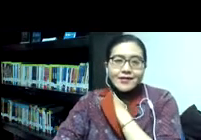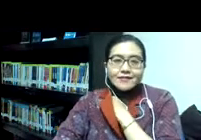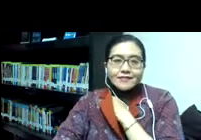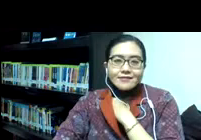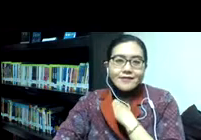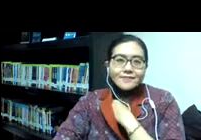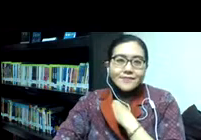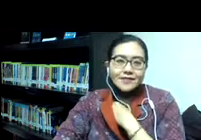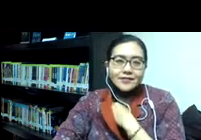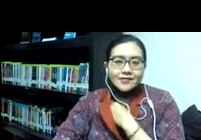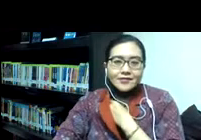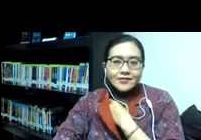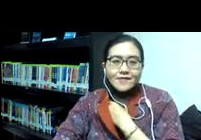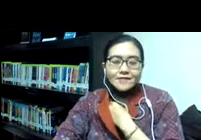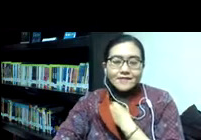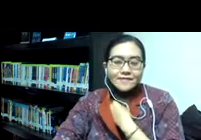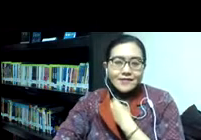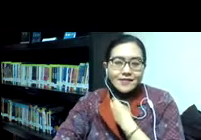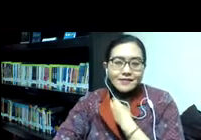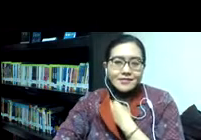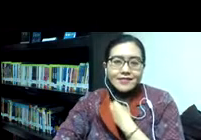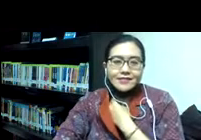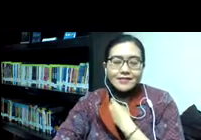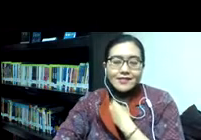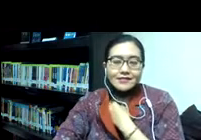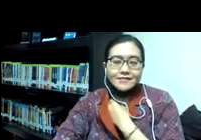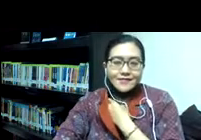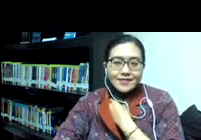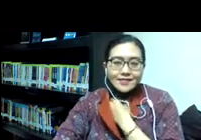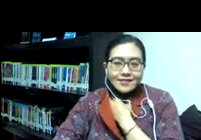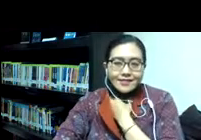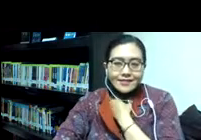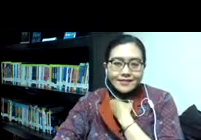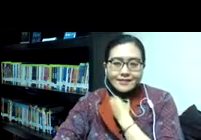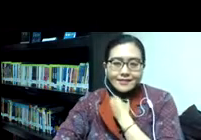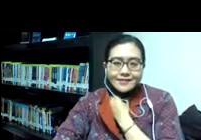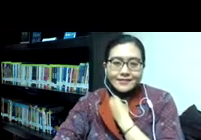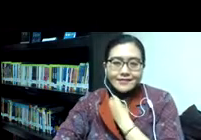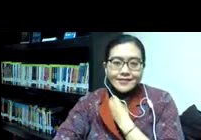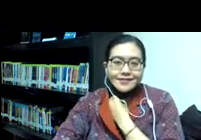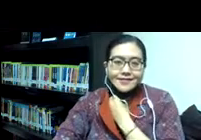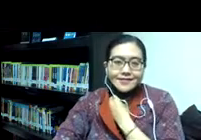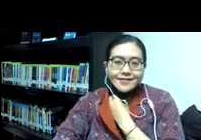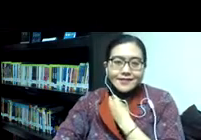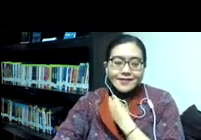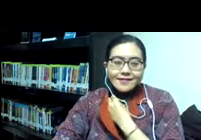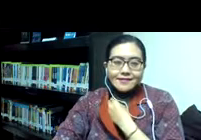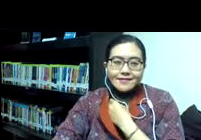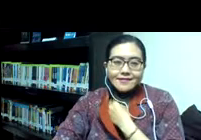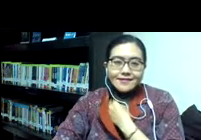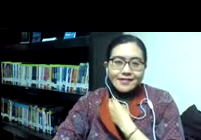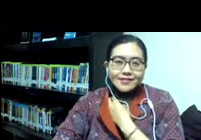And here are some pictures of their daily activities,